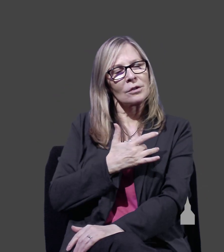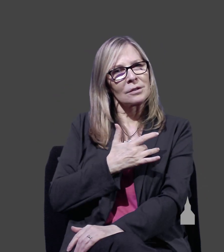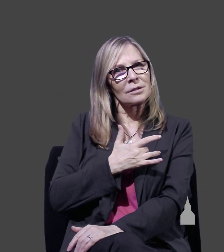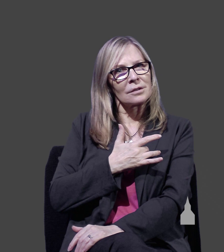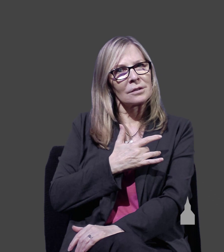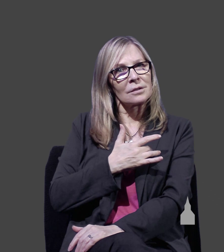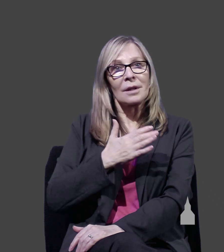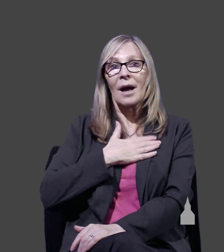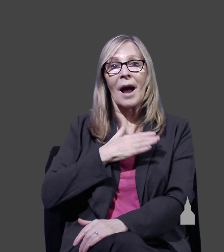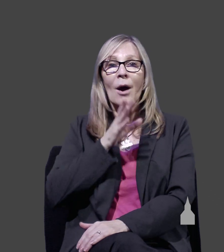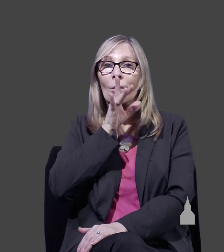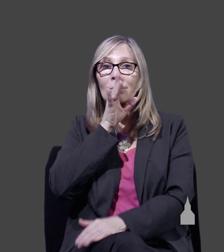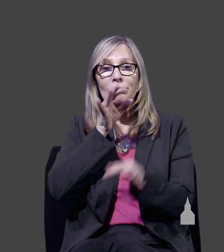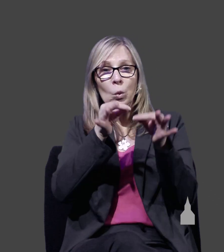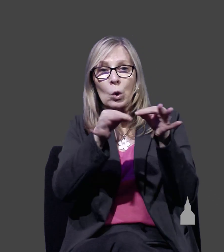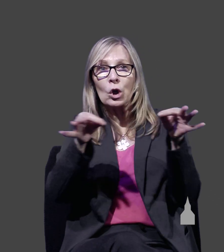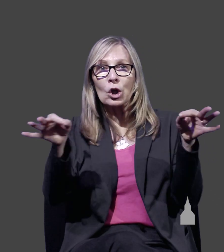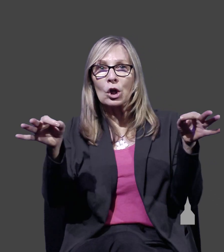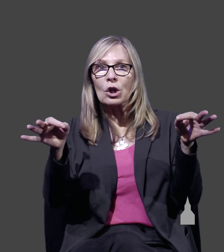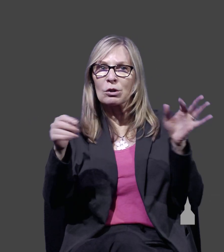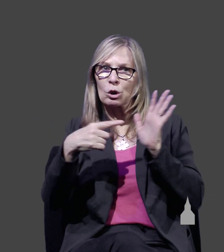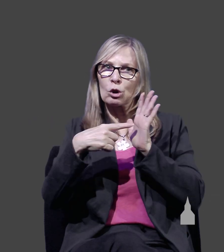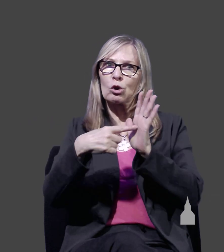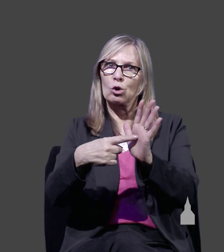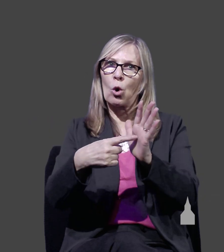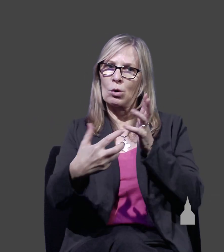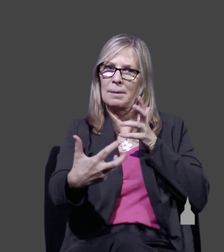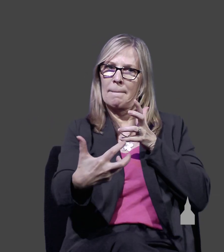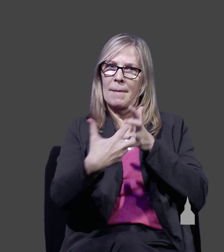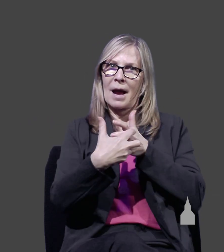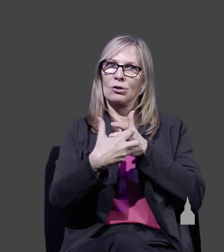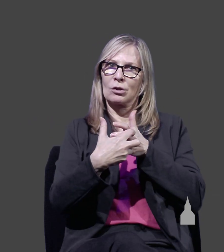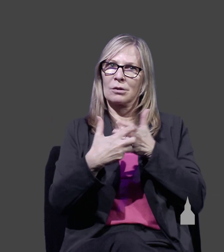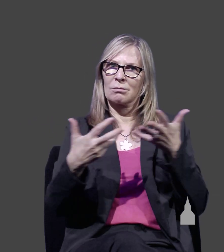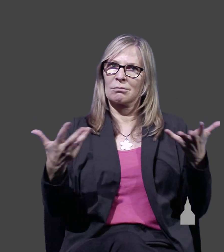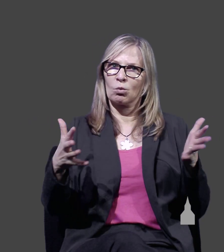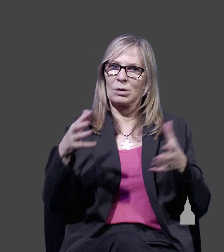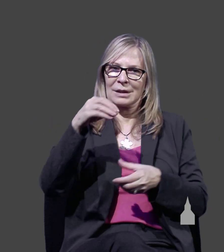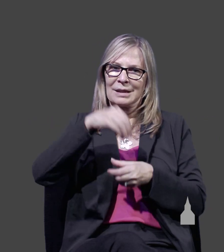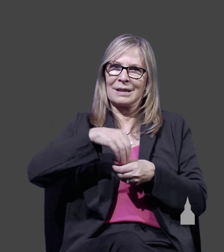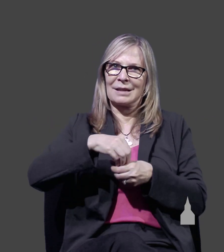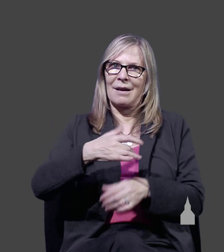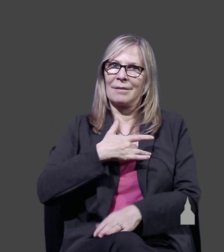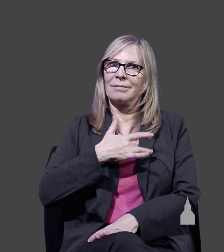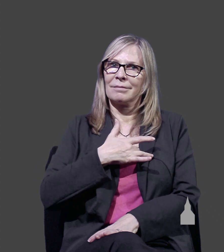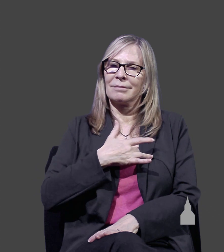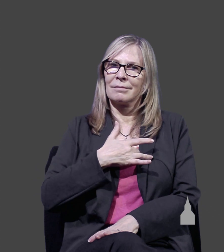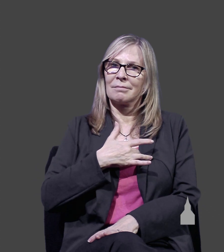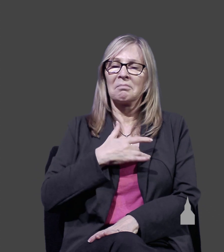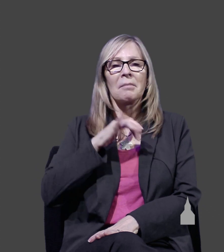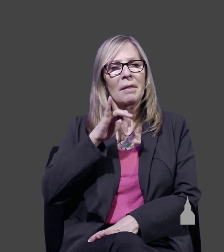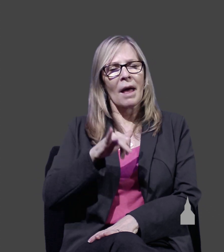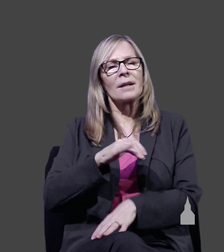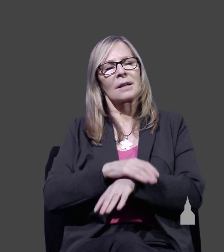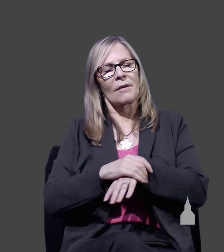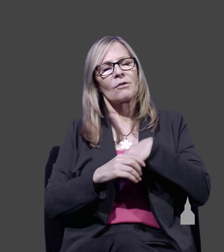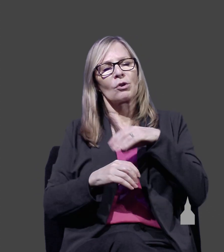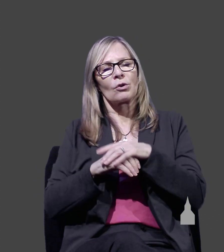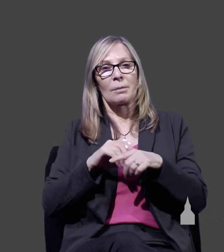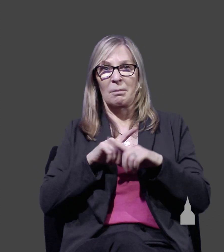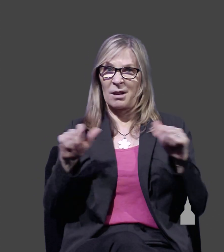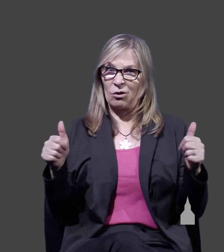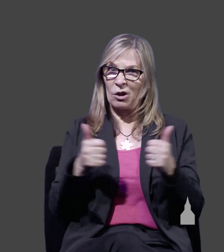And our words are simply a reflection of what's on the inside. And that can be comforting, but also challenging if we're not